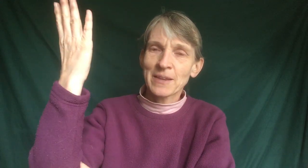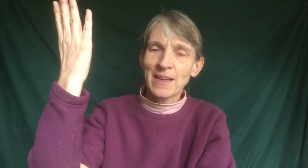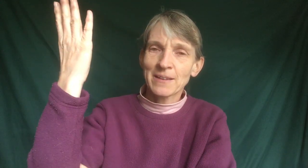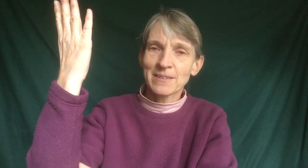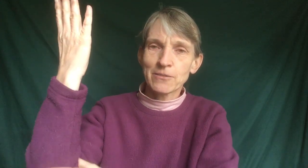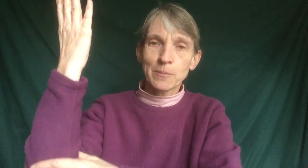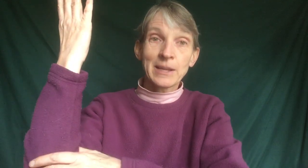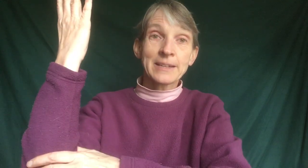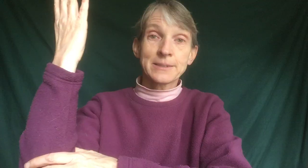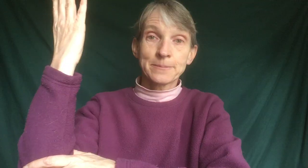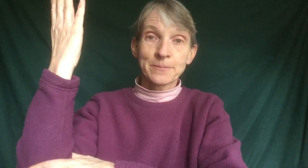that for a plant.